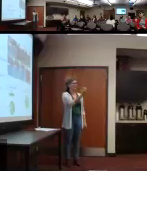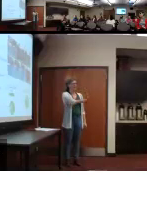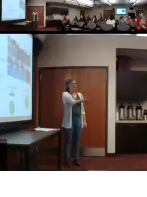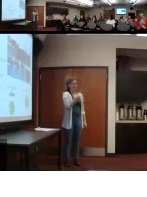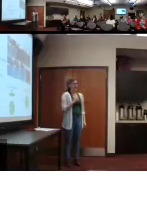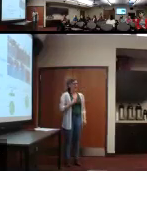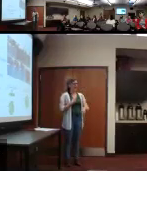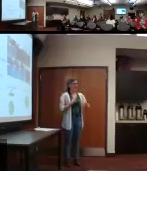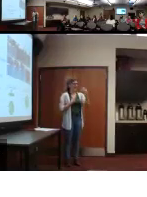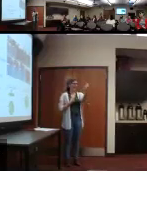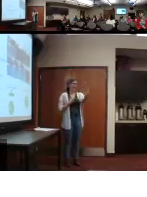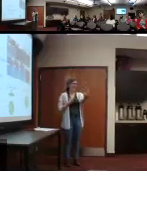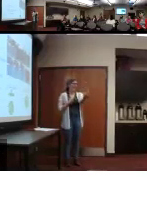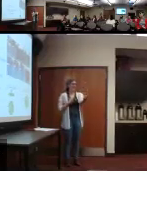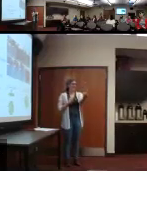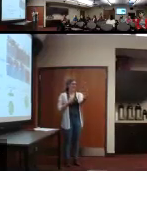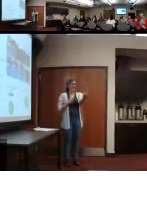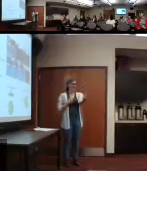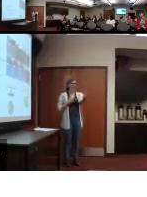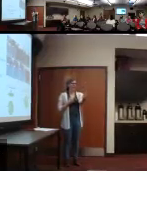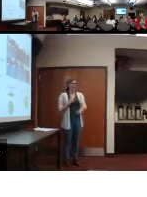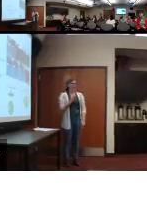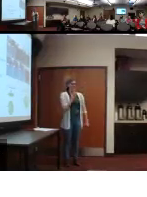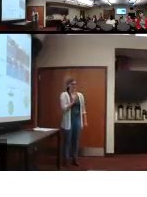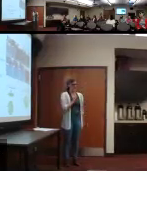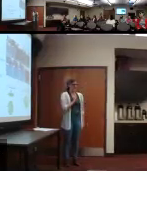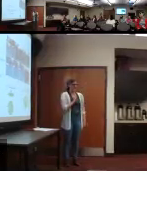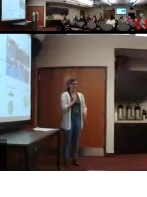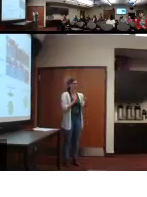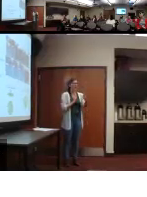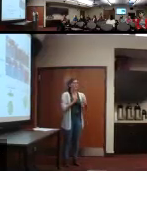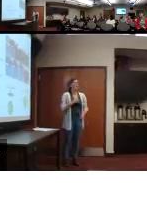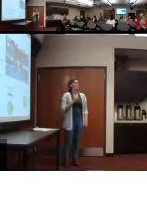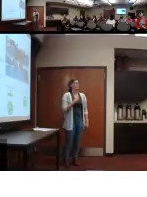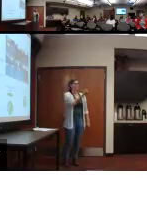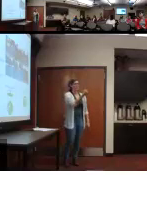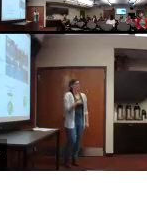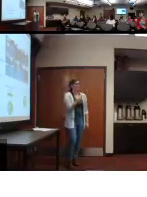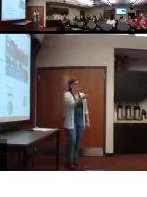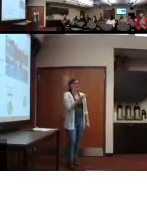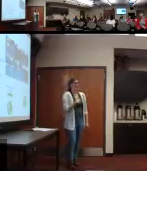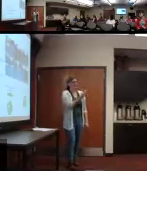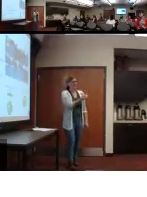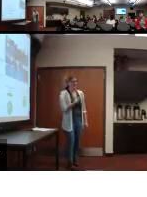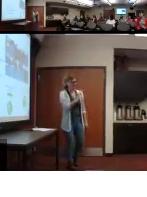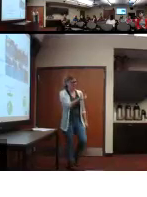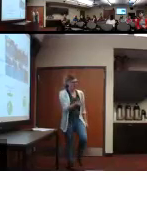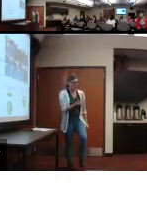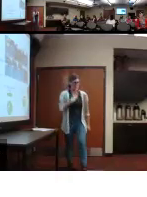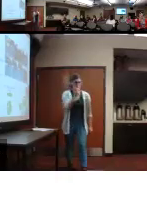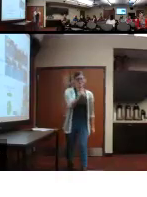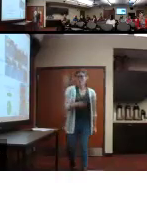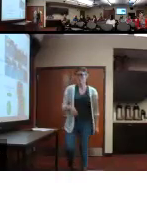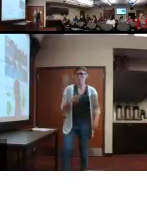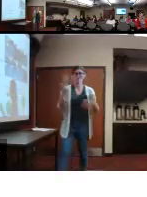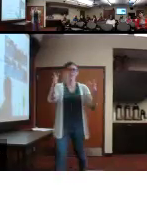this, where it's not clear that I've set Mary over here and it's not clear that Lisa's over here. I'm just sort of saying the citation form